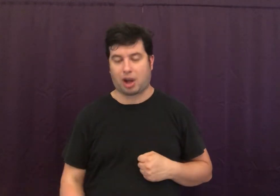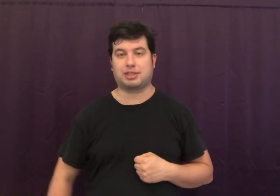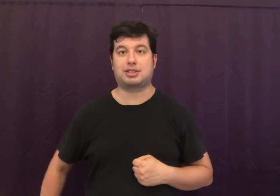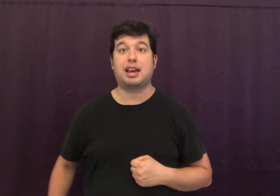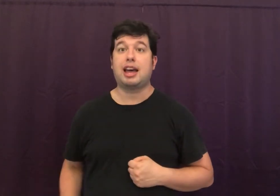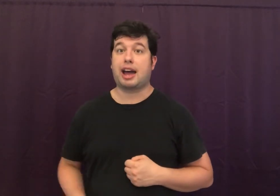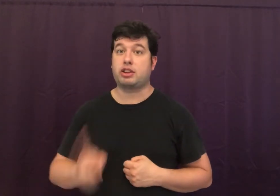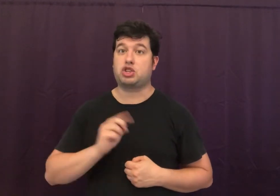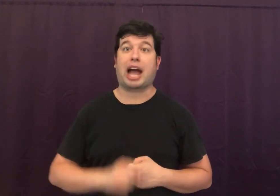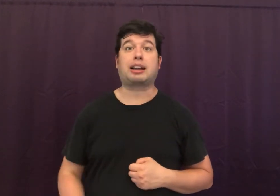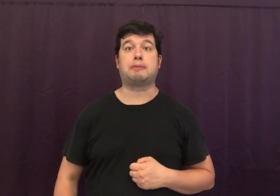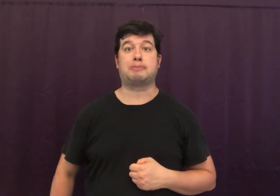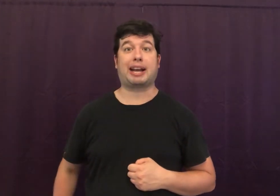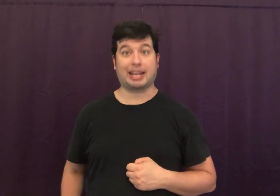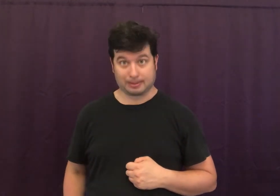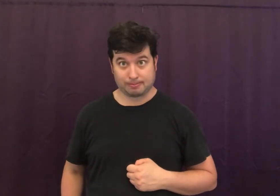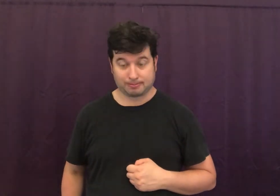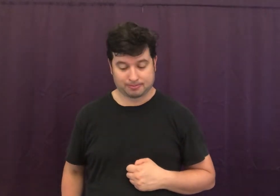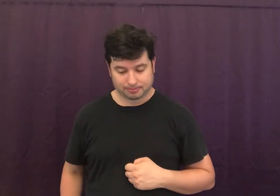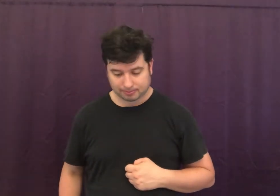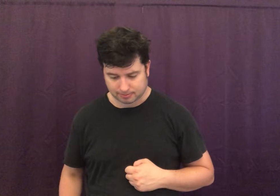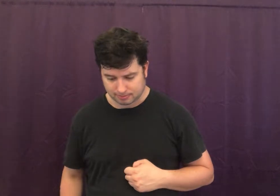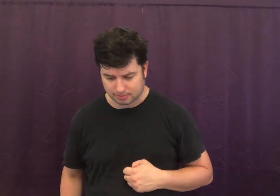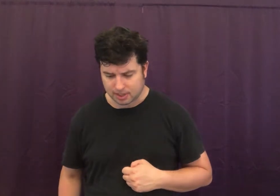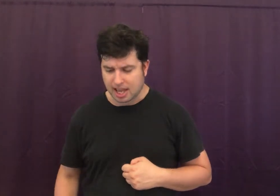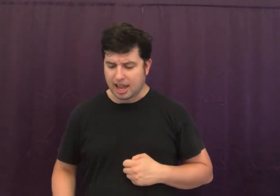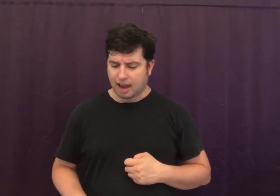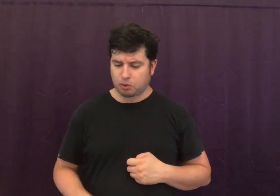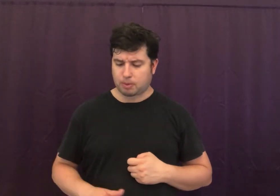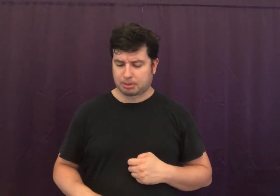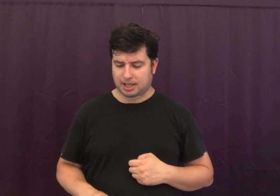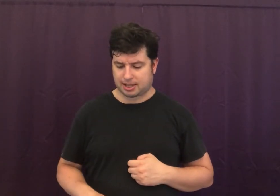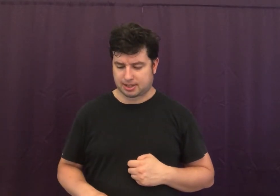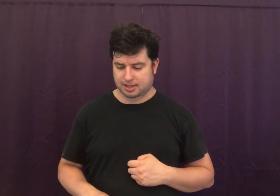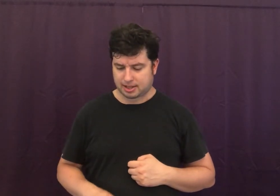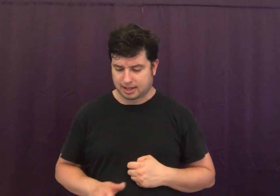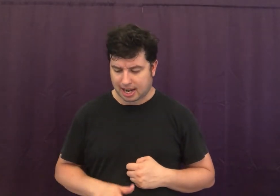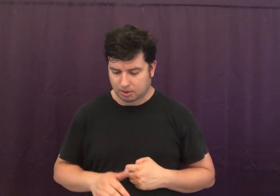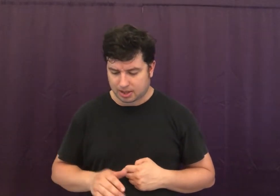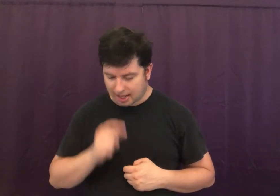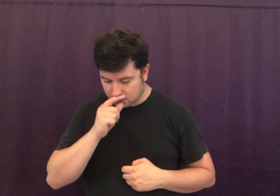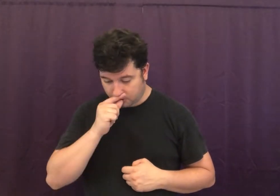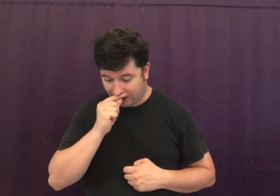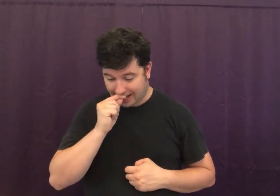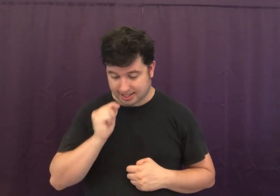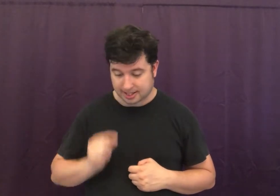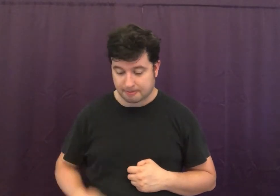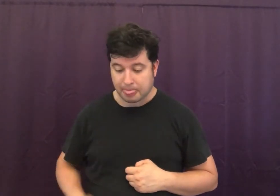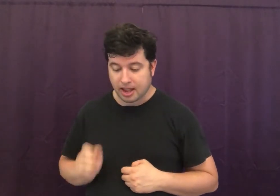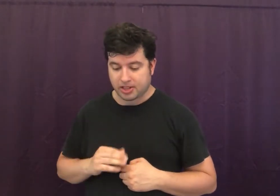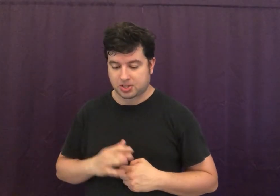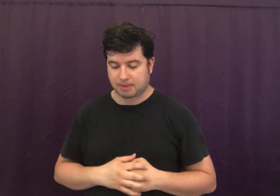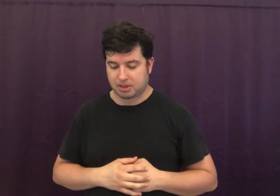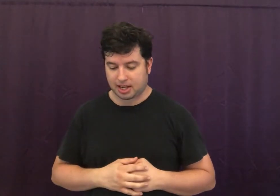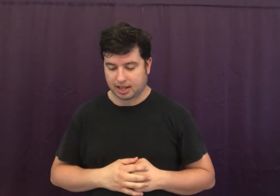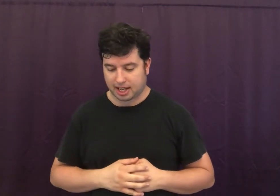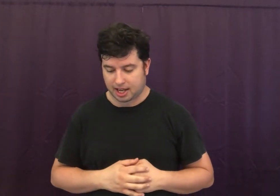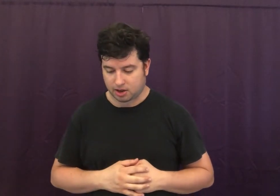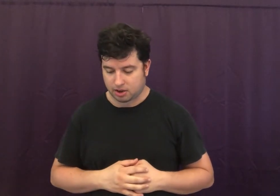once. And then Jack comes back in. Everyone please. Now, not so fast. There's something here that